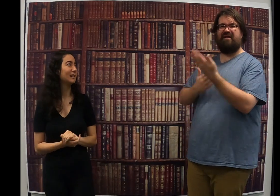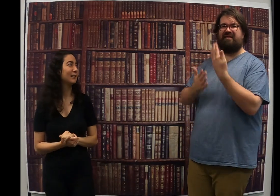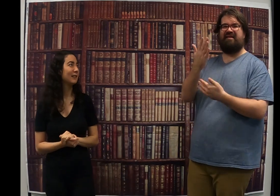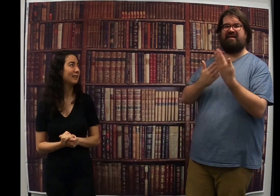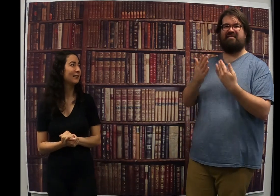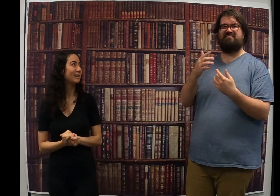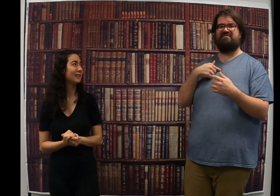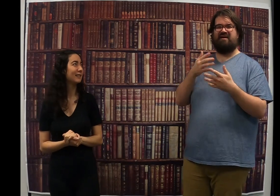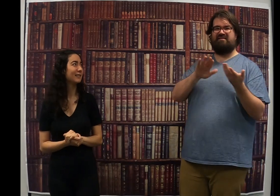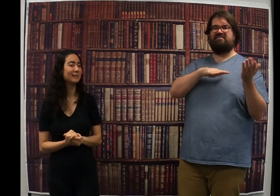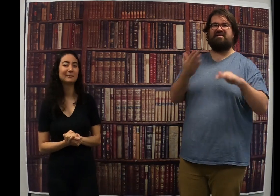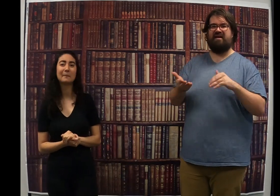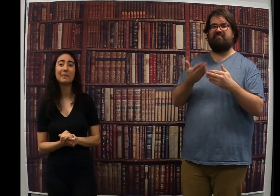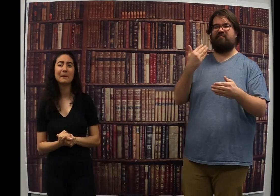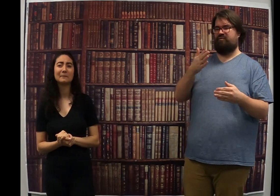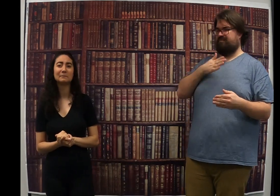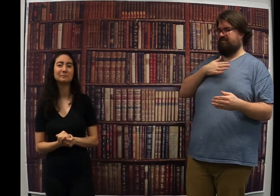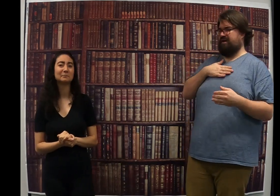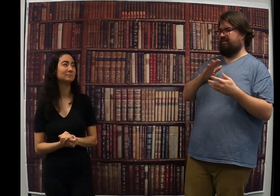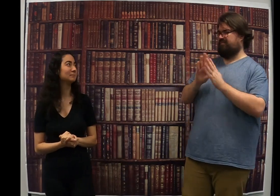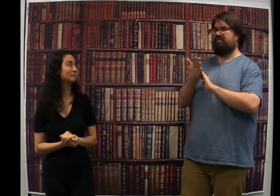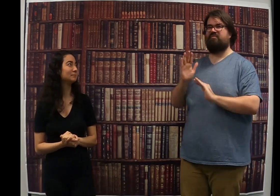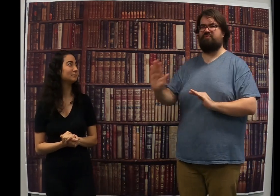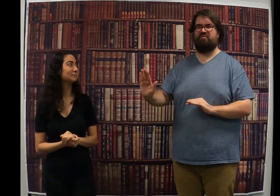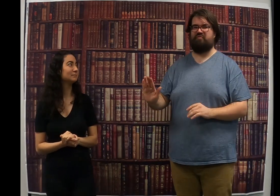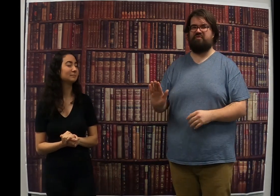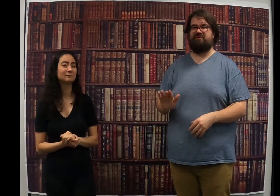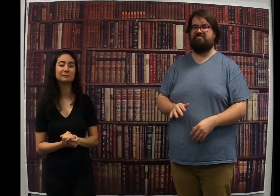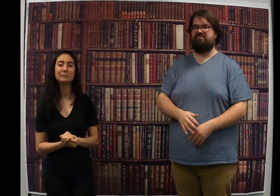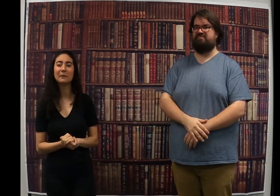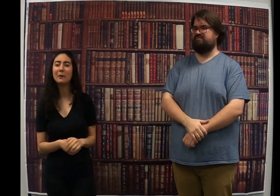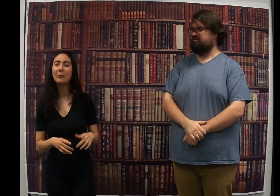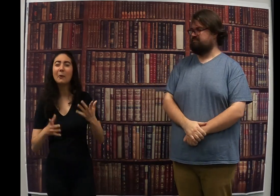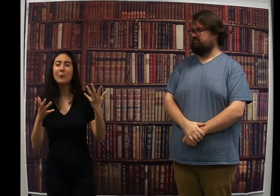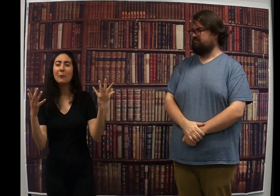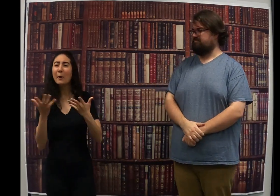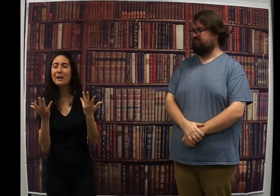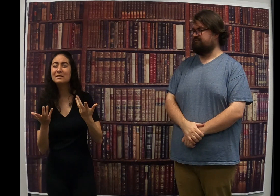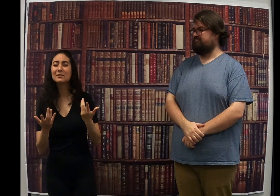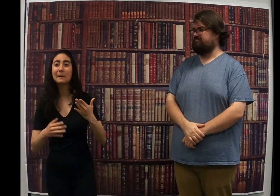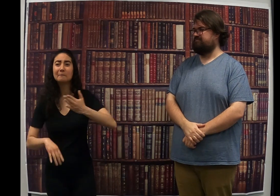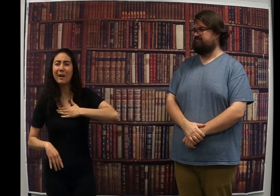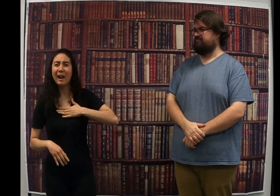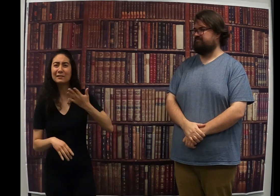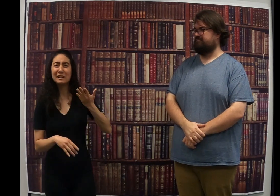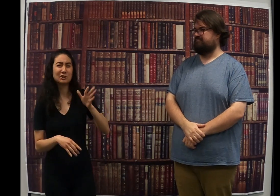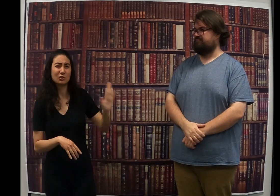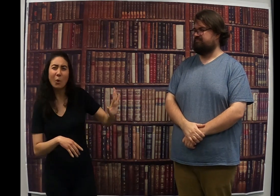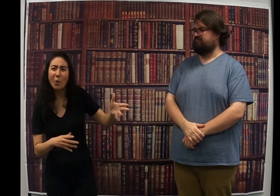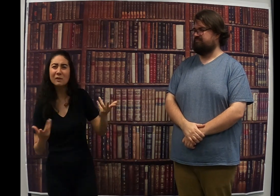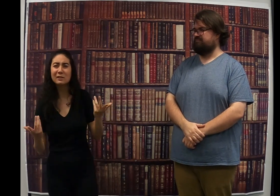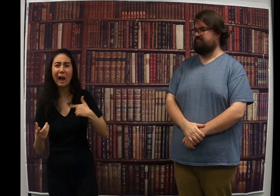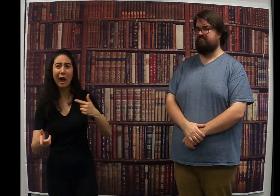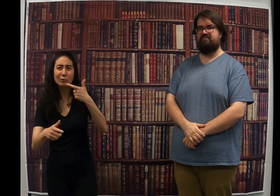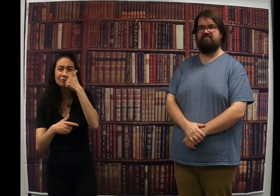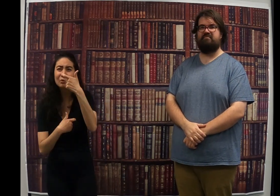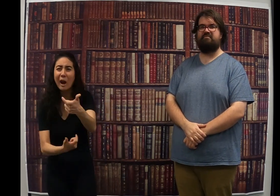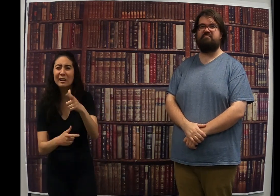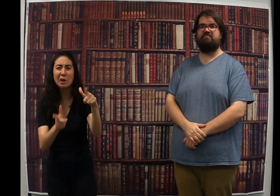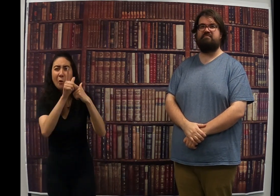Away with these encircling hands! May I die before what's mine is yours! "What's mine is yours." I watched as he ran away.